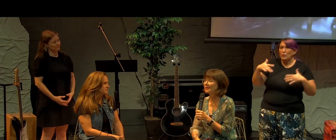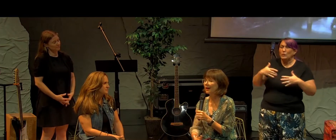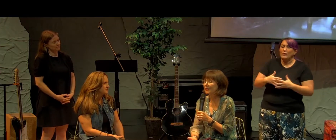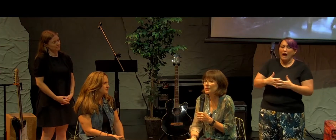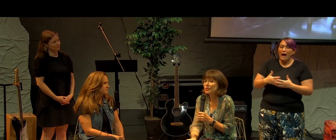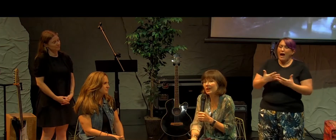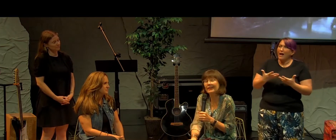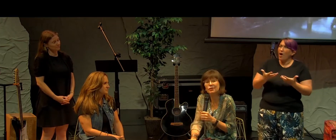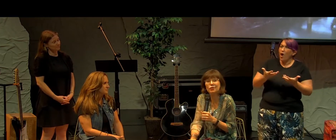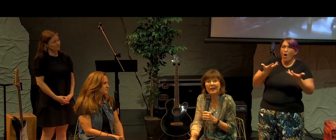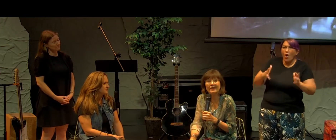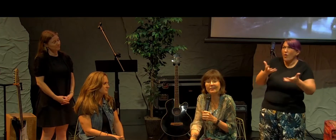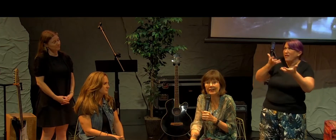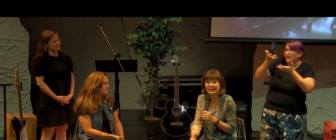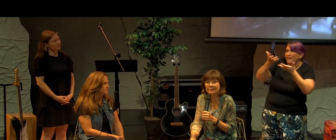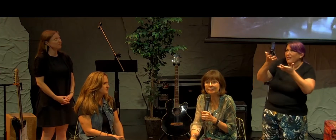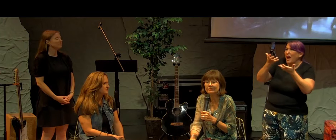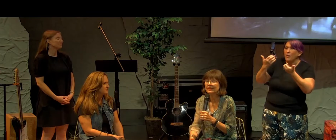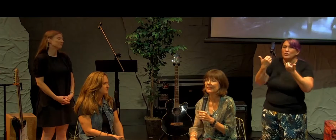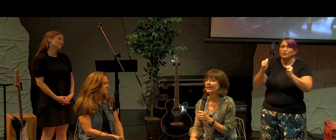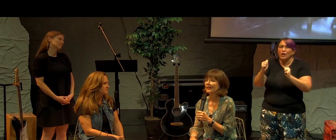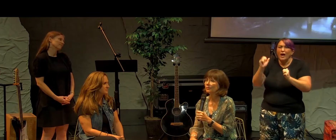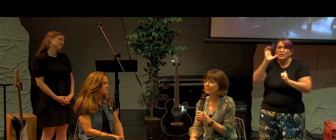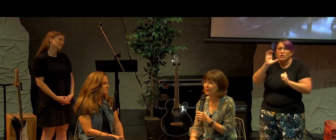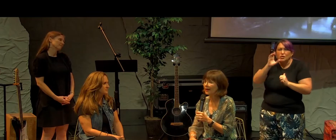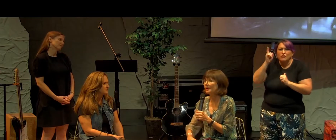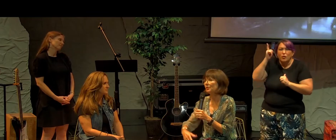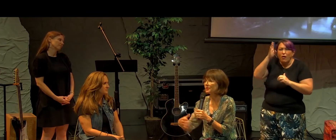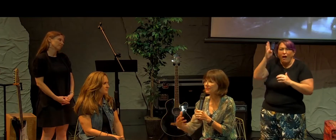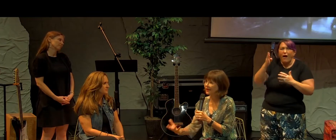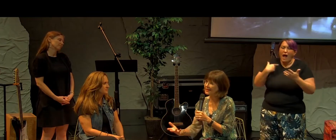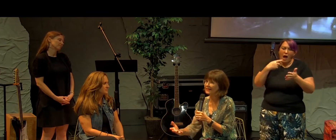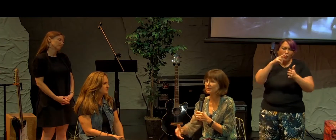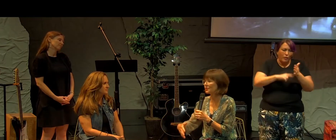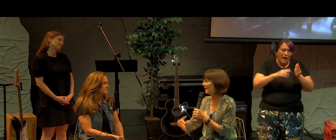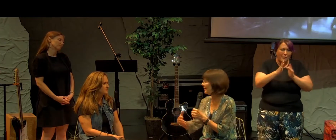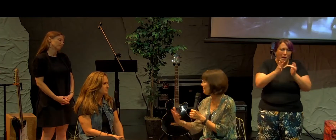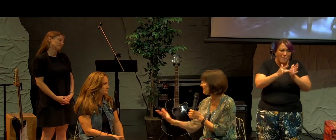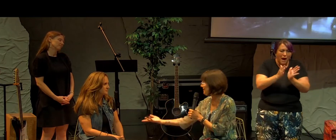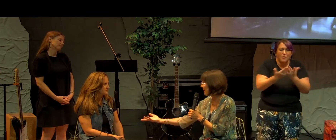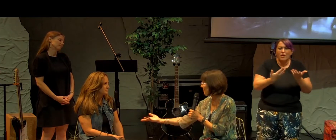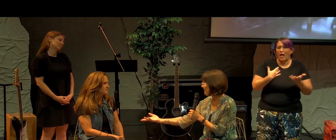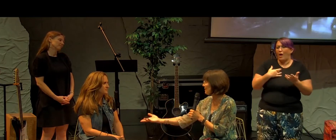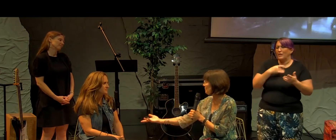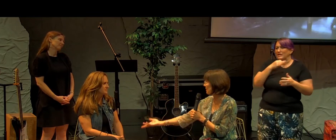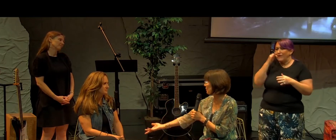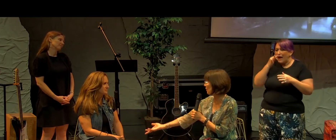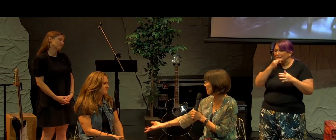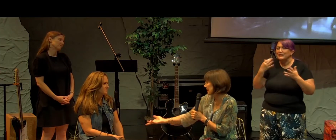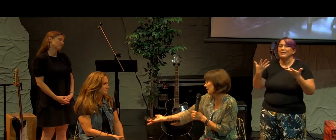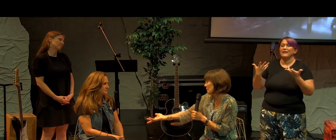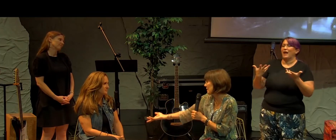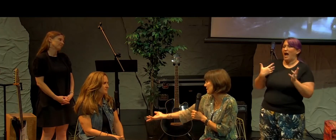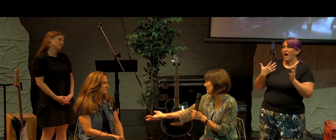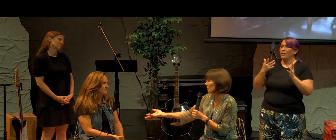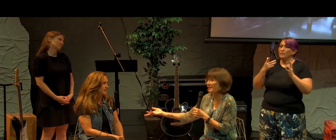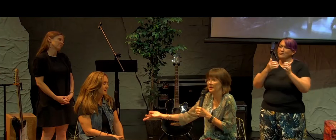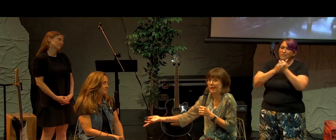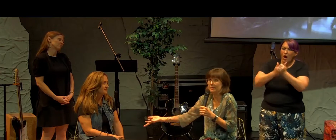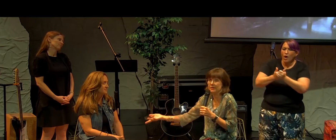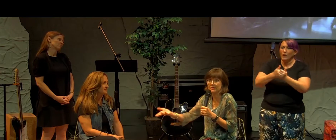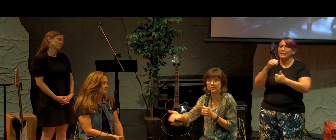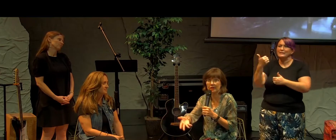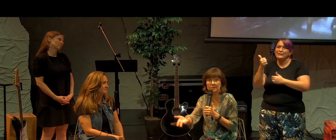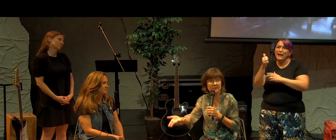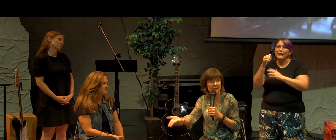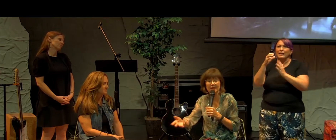him. I was kind of trying to find him. Had read my Bible, was fasting, was trying to keep the Sabbath because people told me 10 commandments. Well, in the